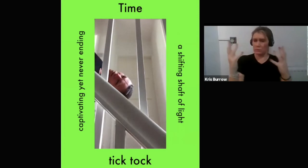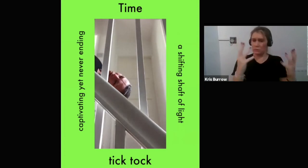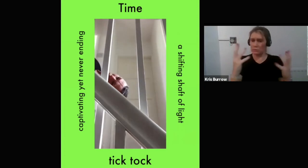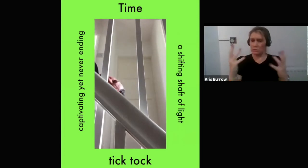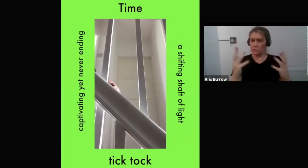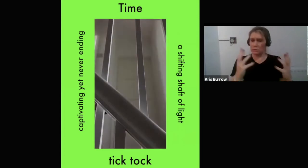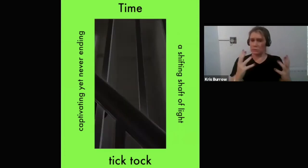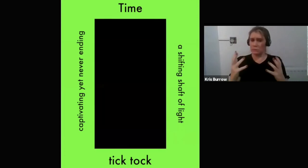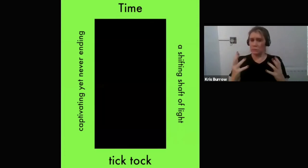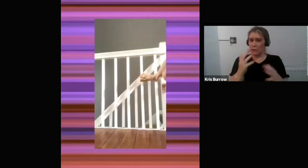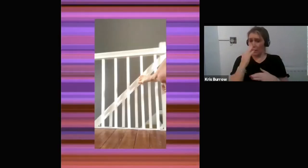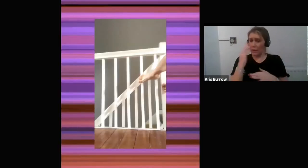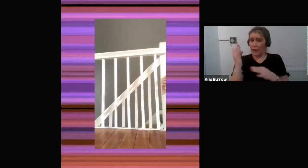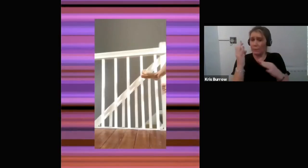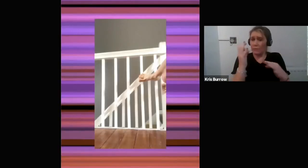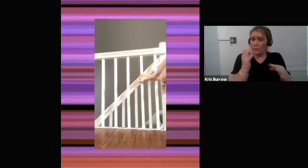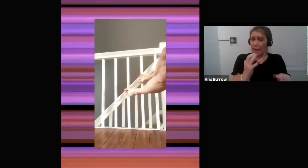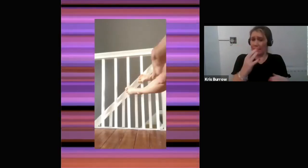ending.